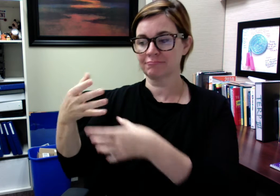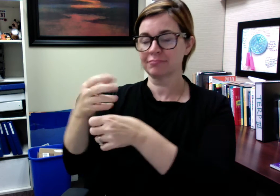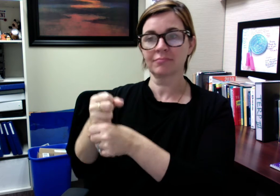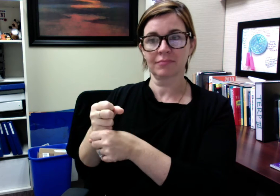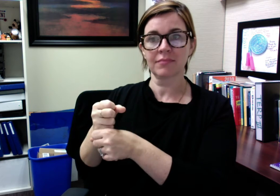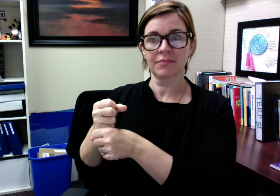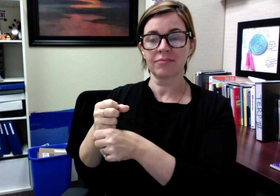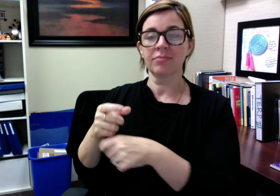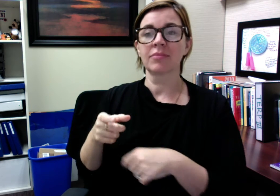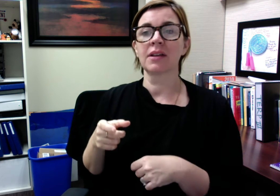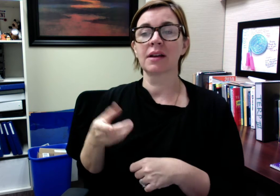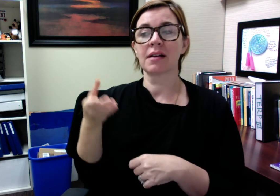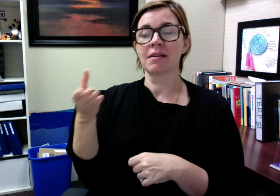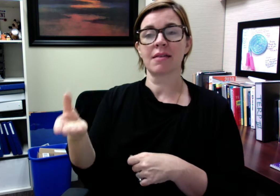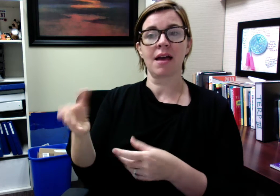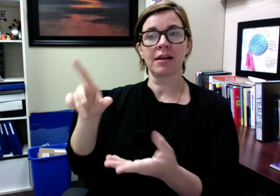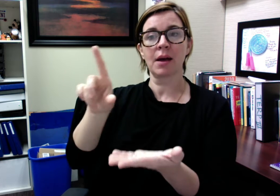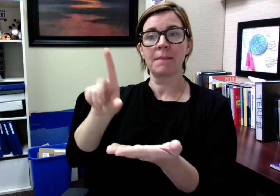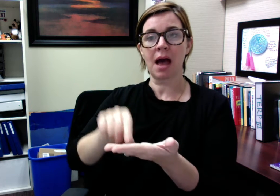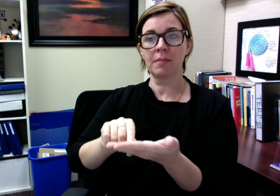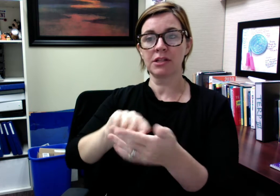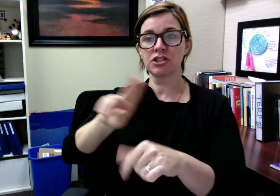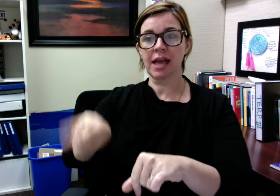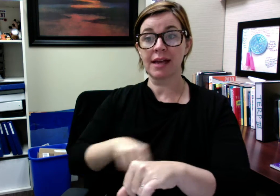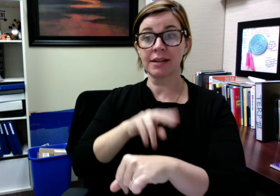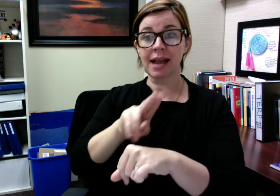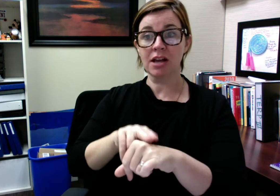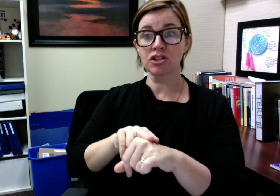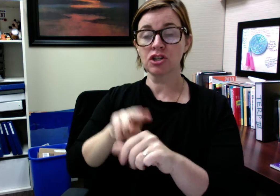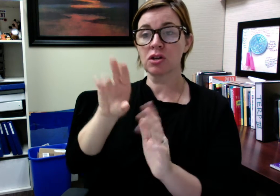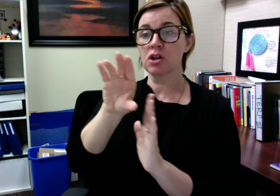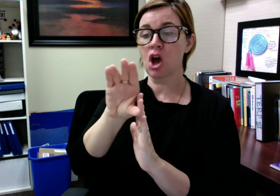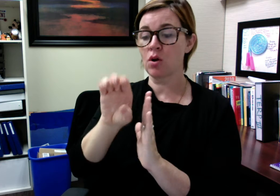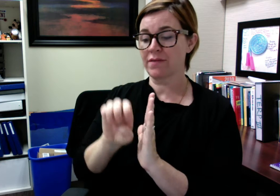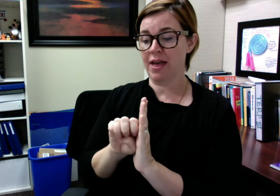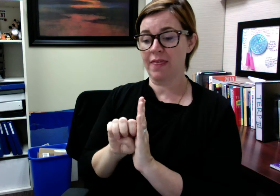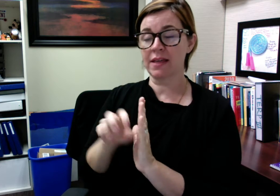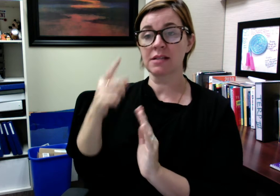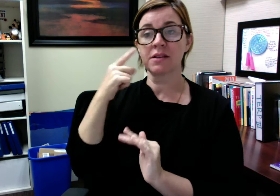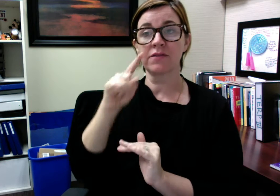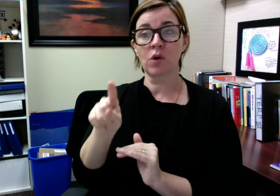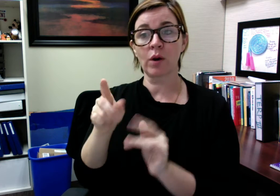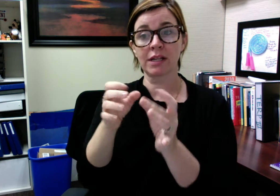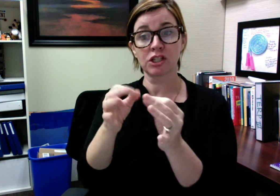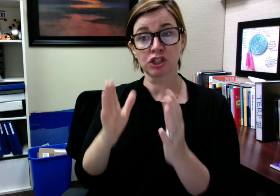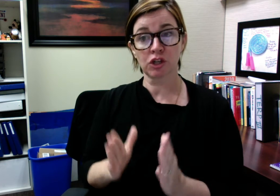published the National Code of Ethics for Interpreters in Healthcare.